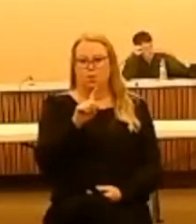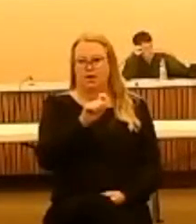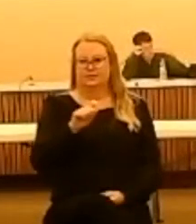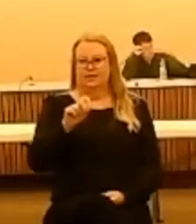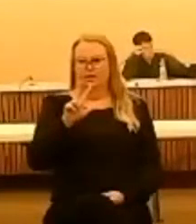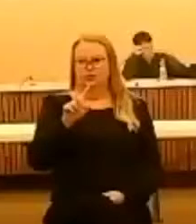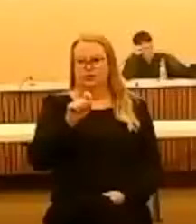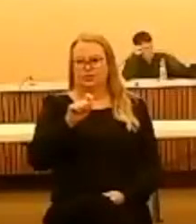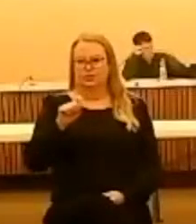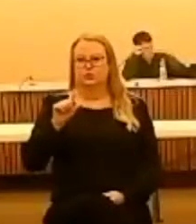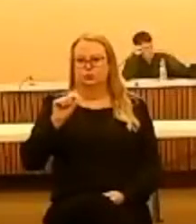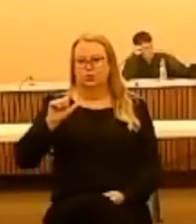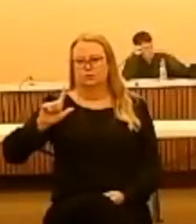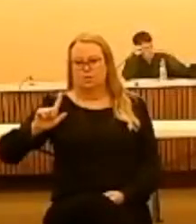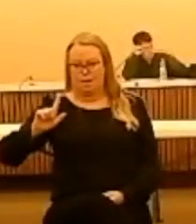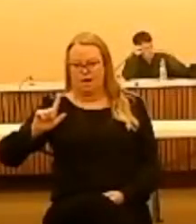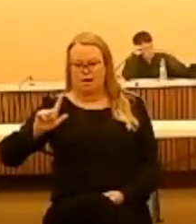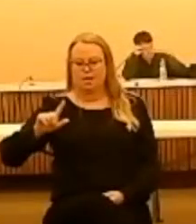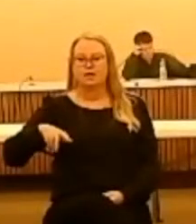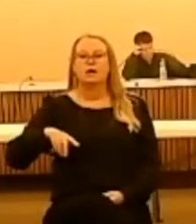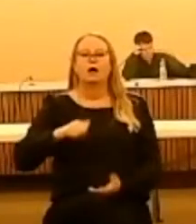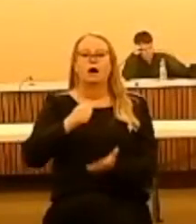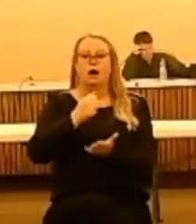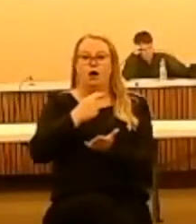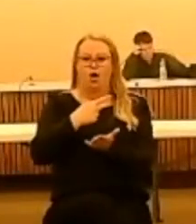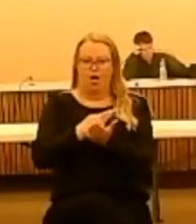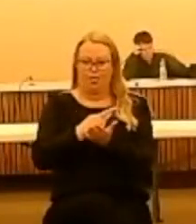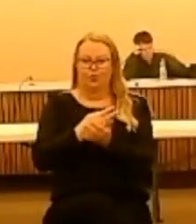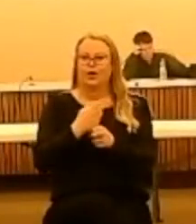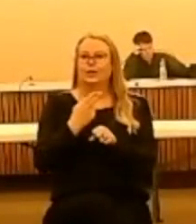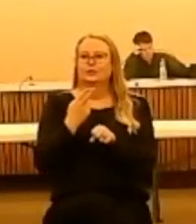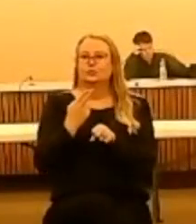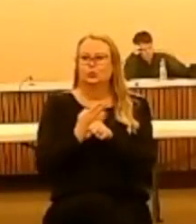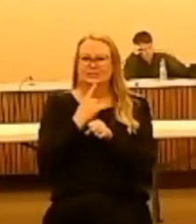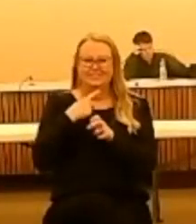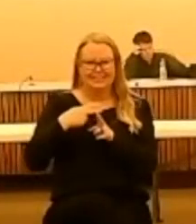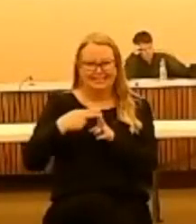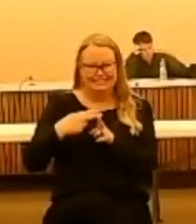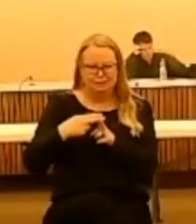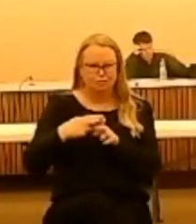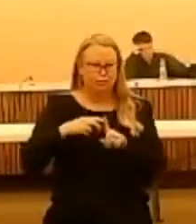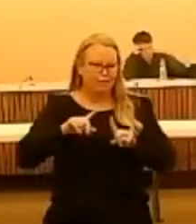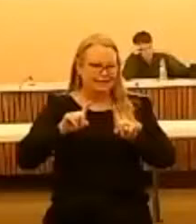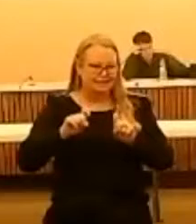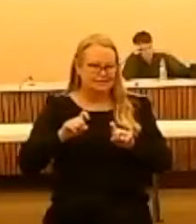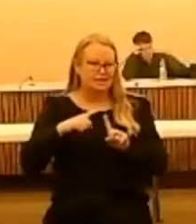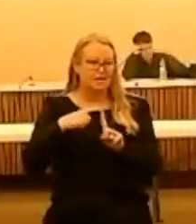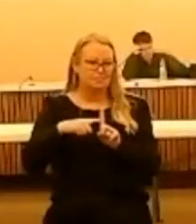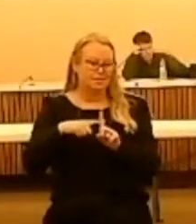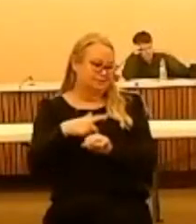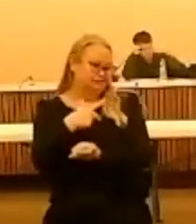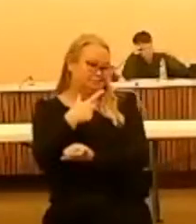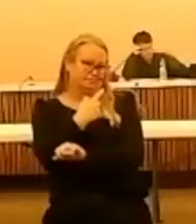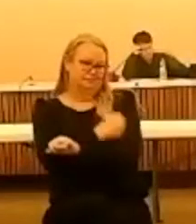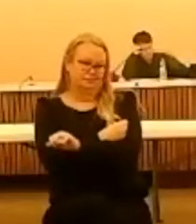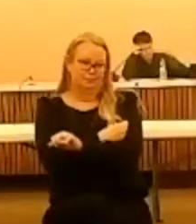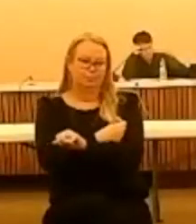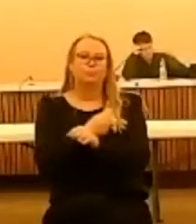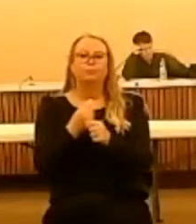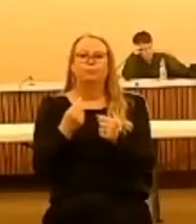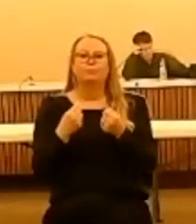1-3, 2021 to authorize the issuance of temporary testing and vaccination facility